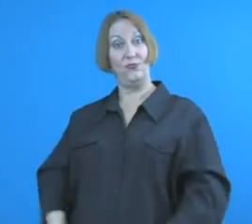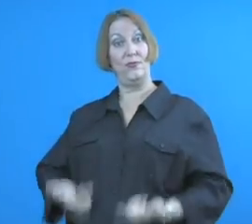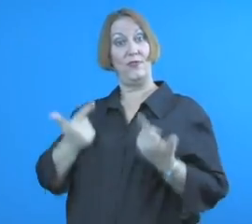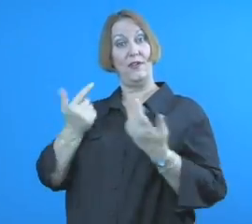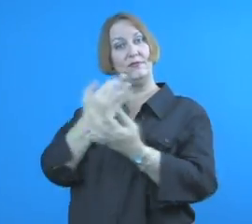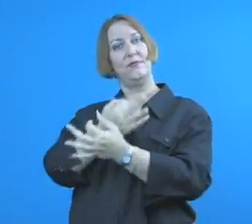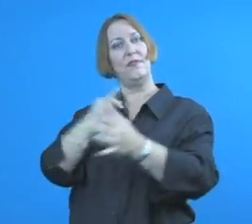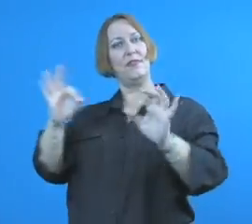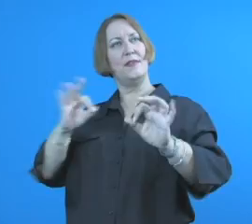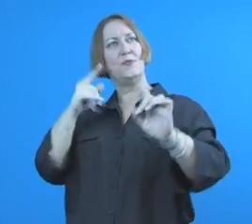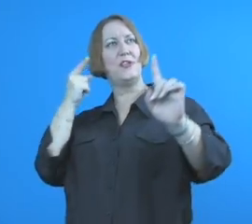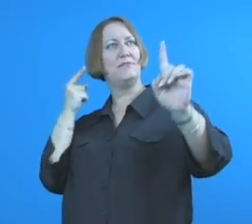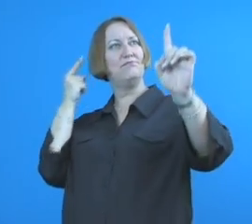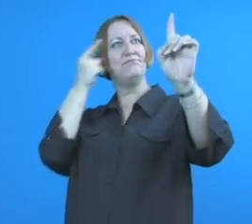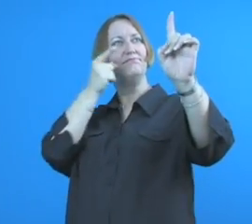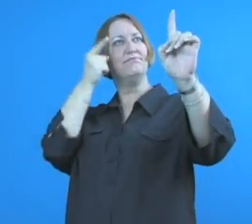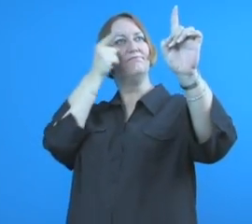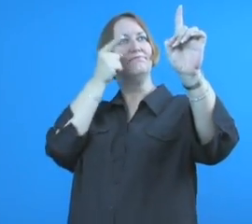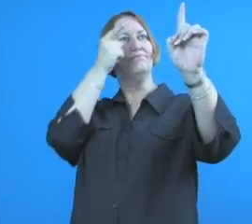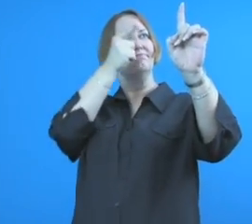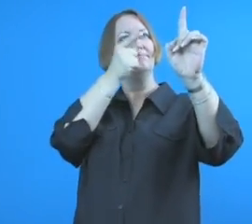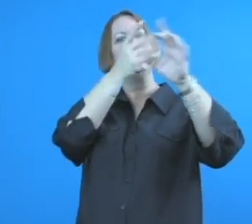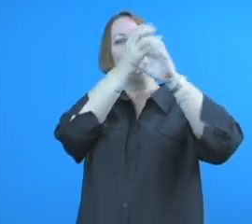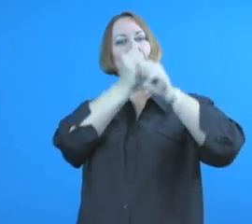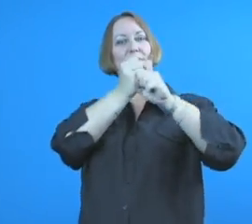human responsibility to step forward and assist.